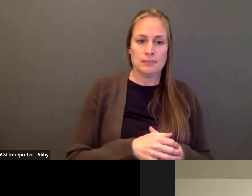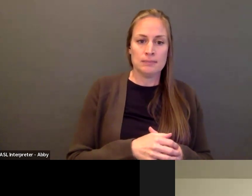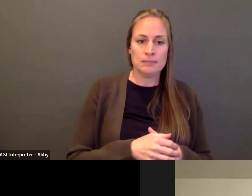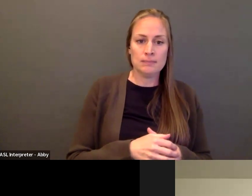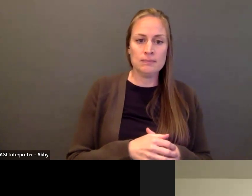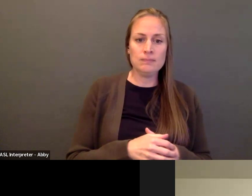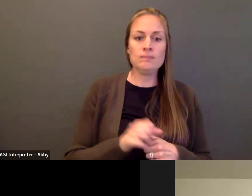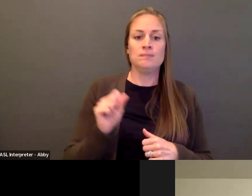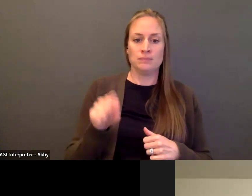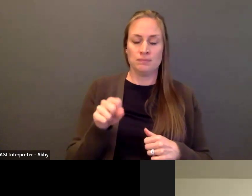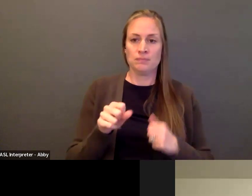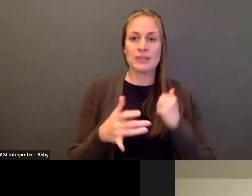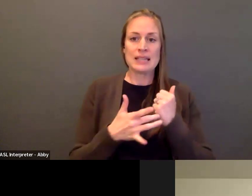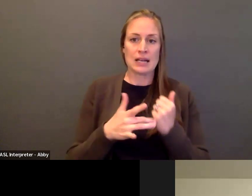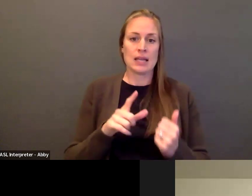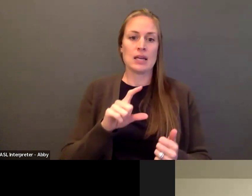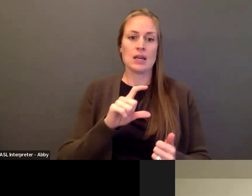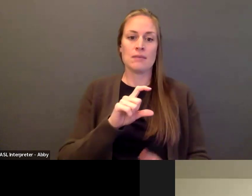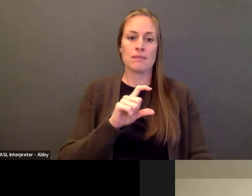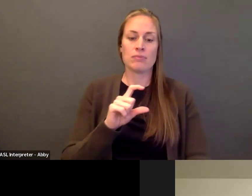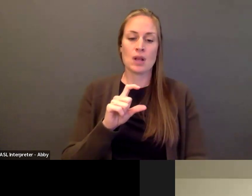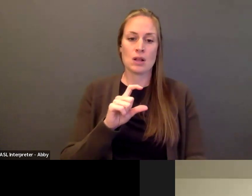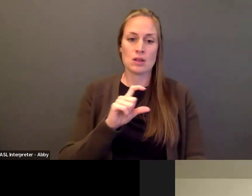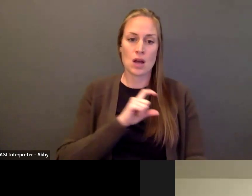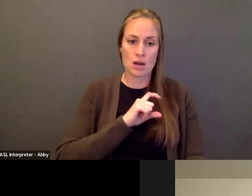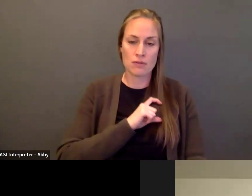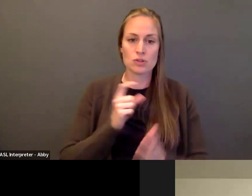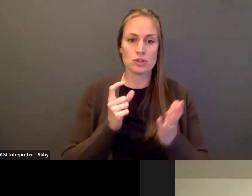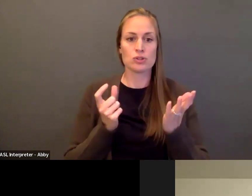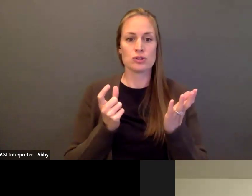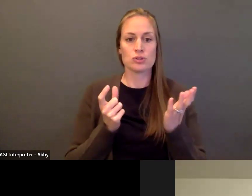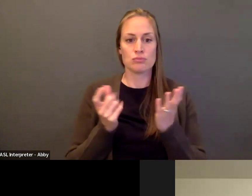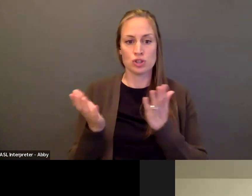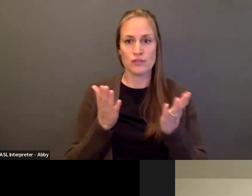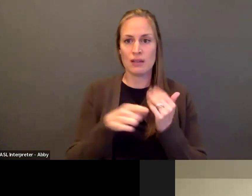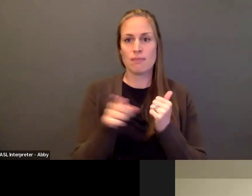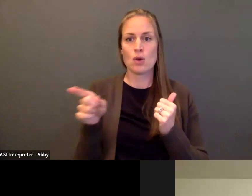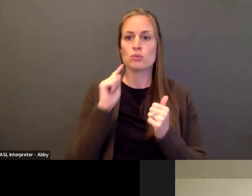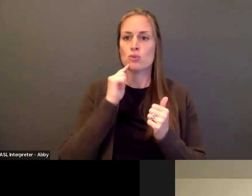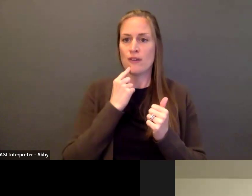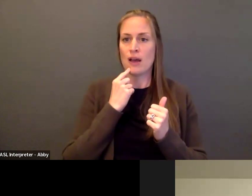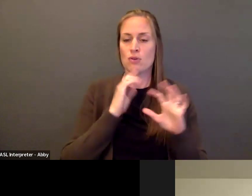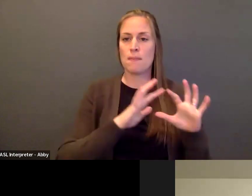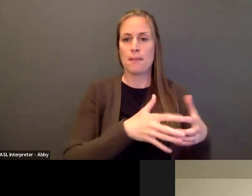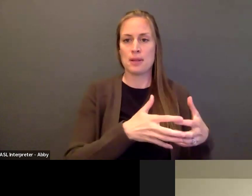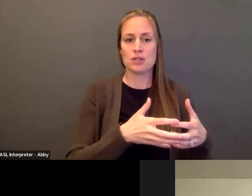of those profound need populations. But actually, there's certain very maladaptive cycles with a lot of our